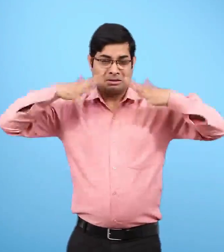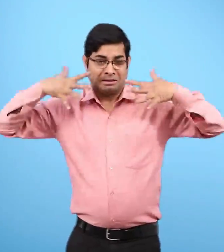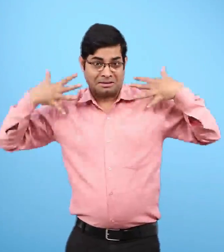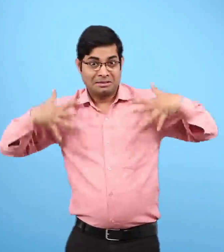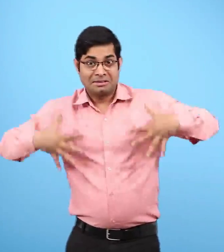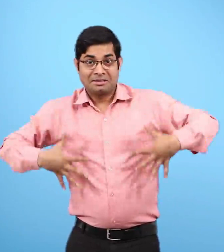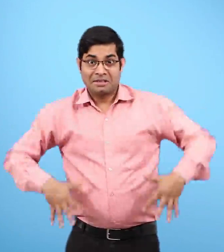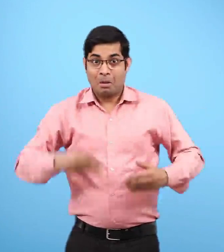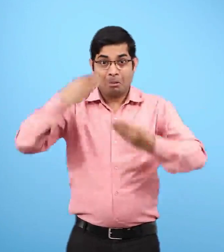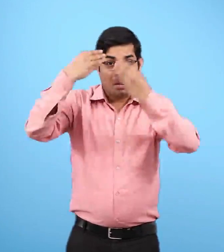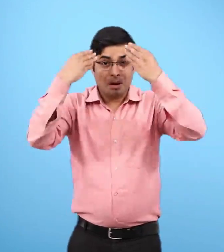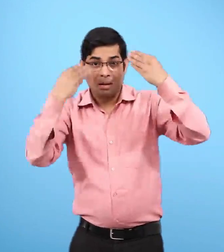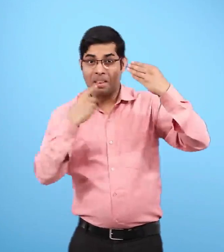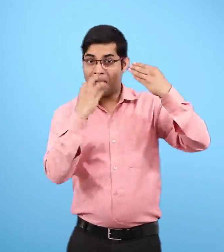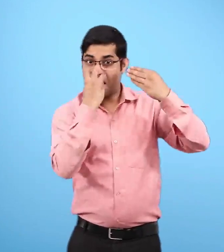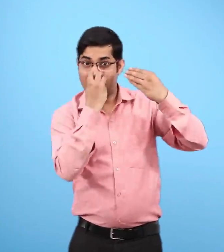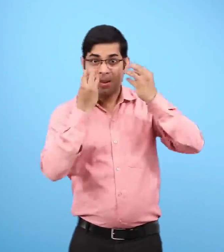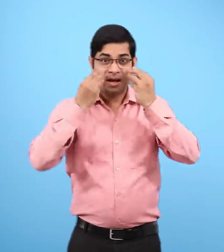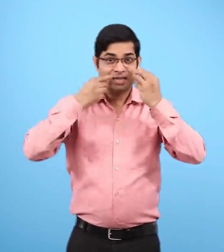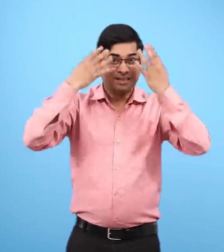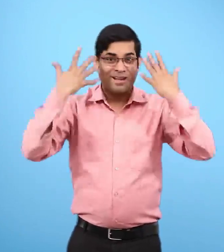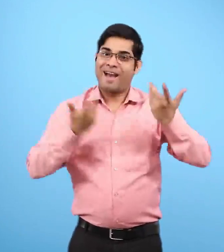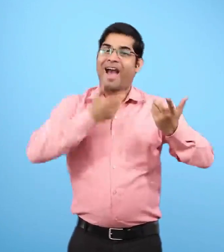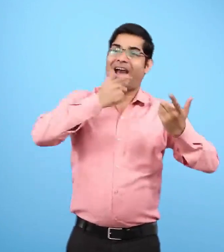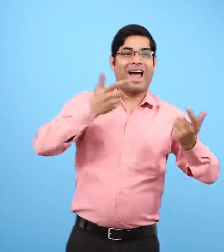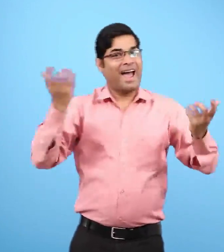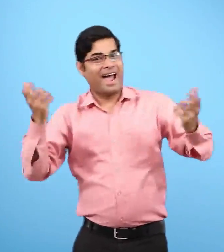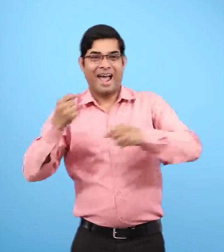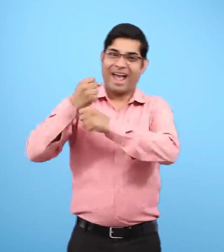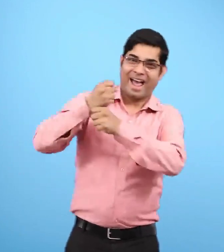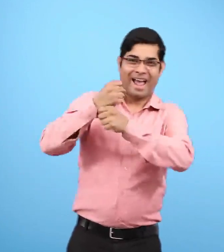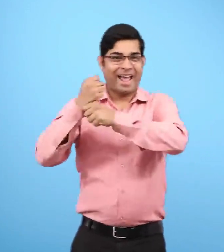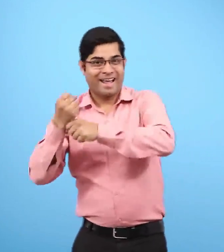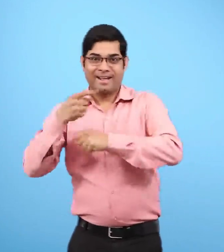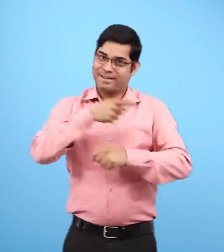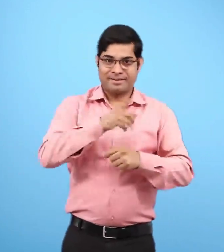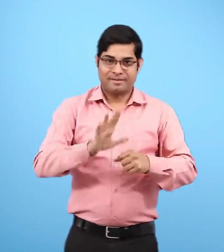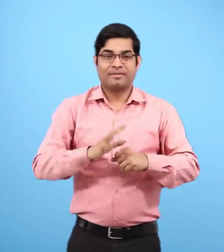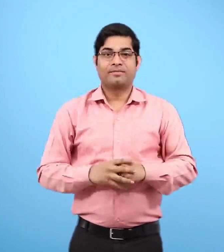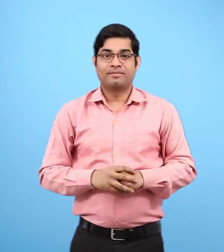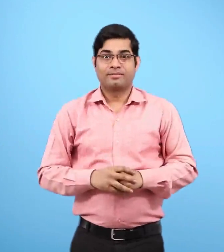who wears bright clothes and makeup and makes everyone laugh.